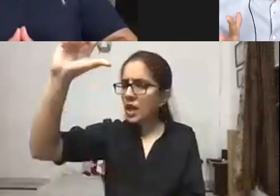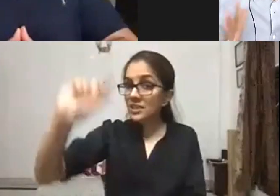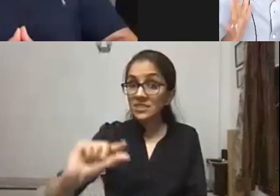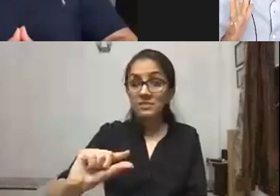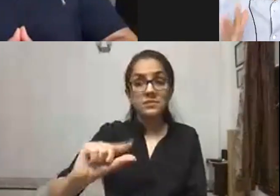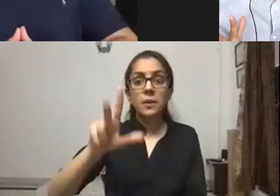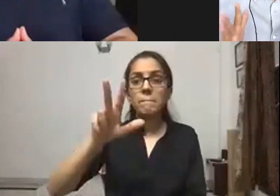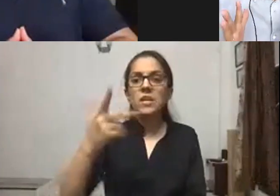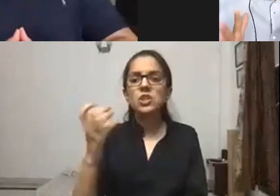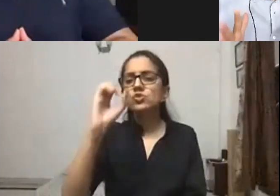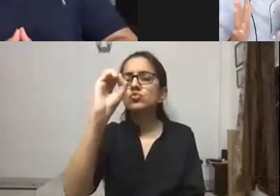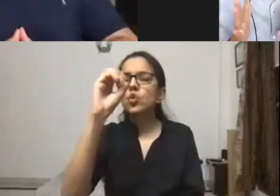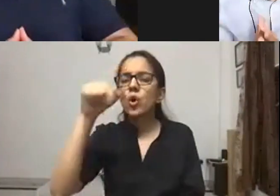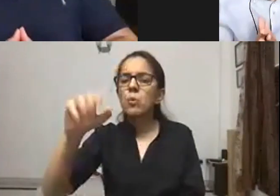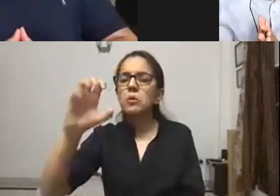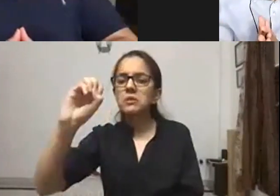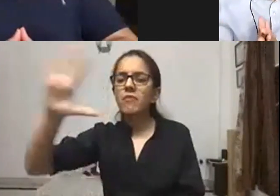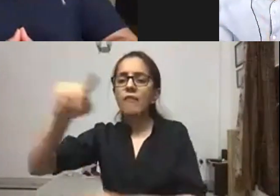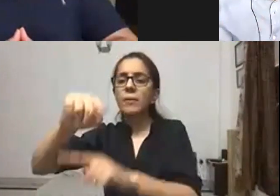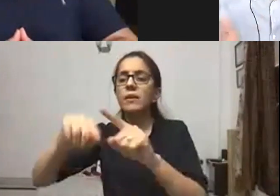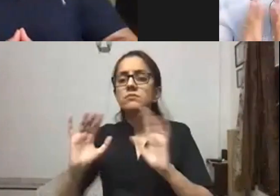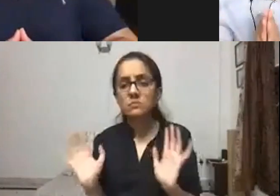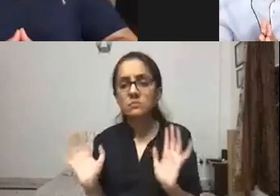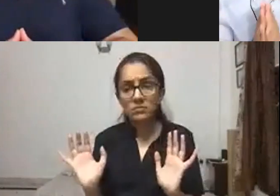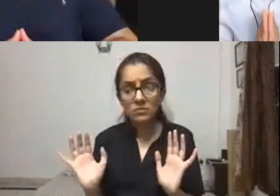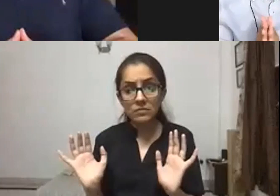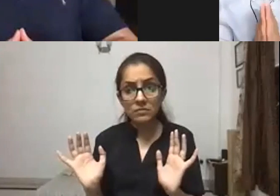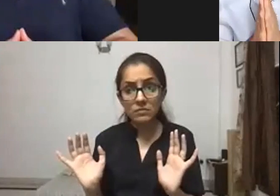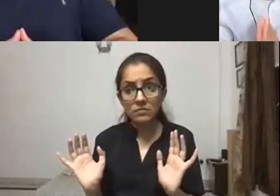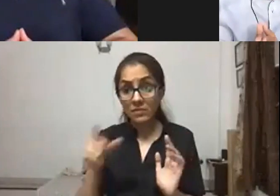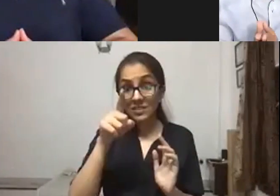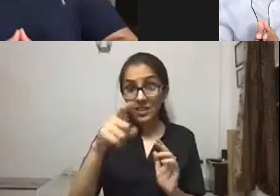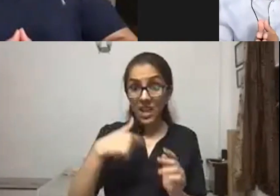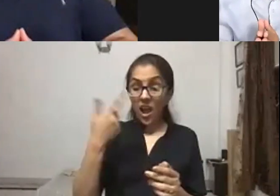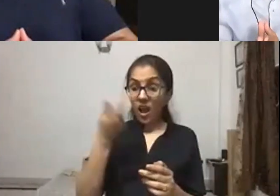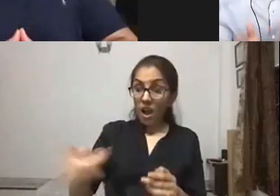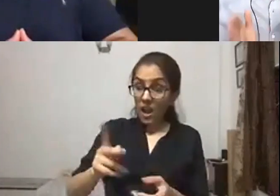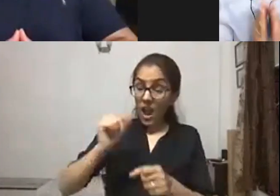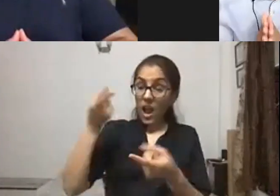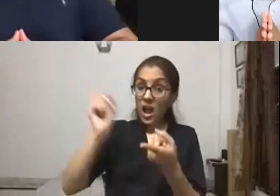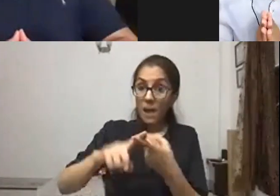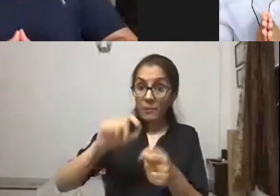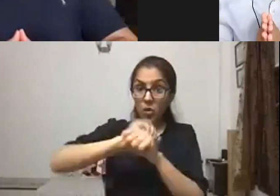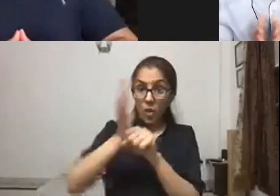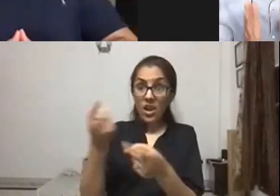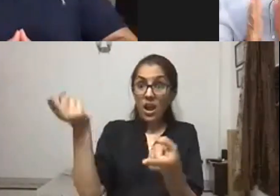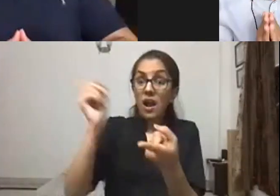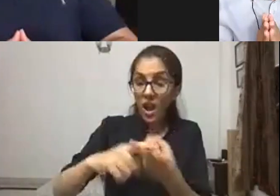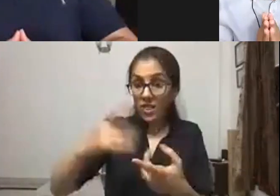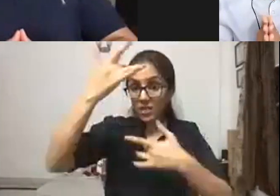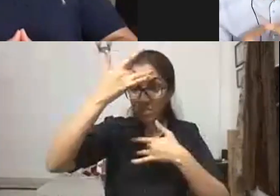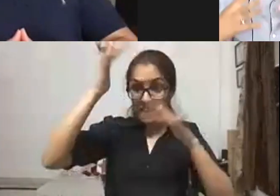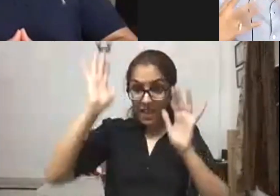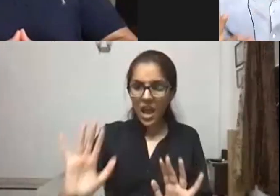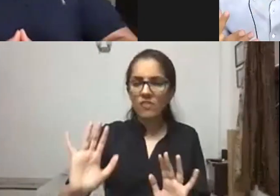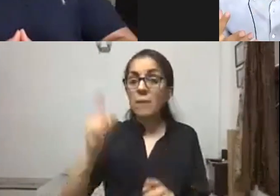is almost around 0.05%. And even if you have a reinfection, the chances that this reinfection